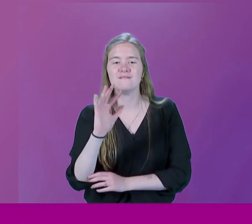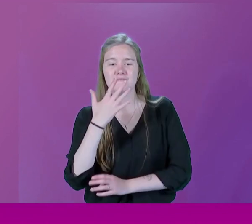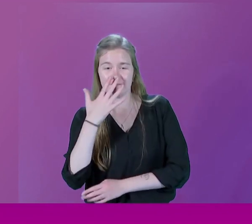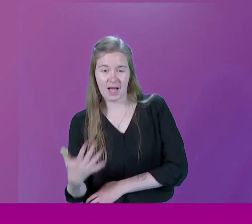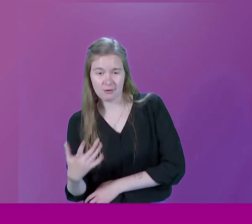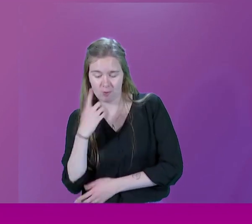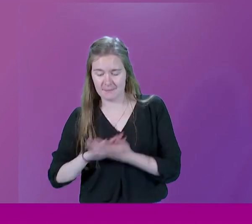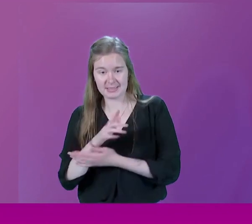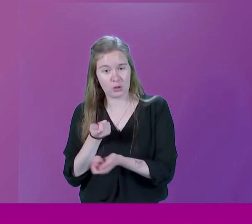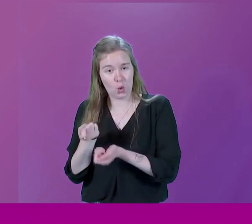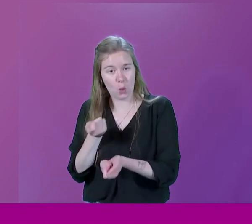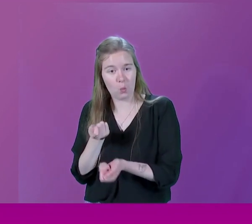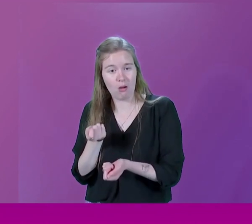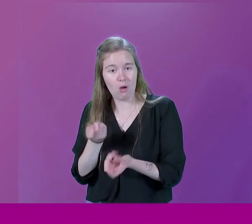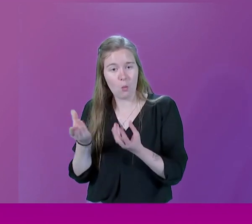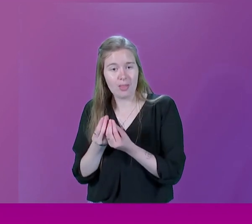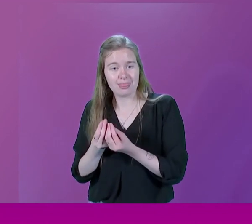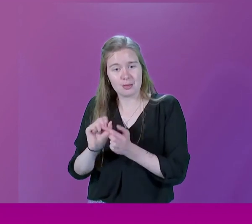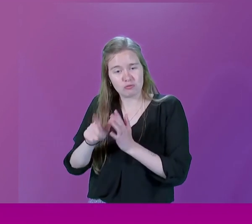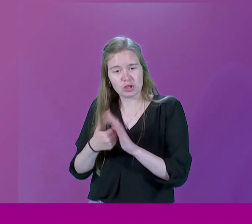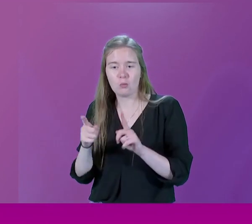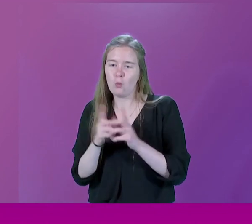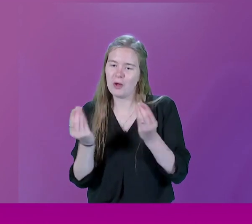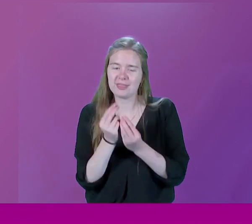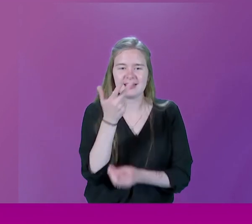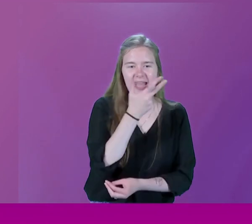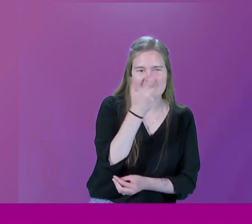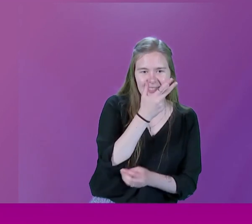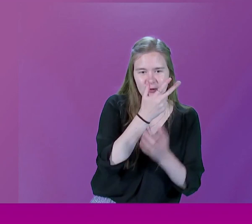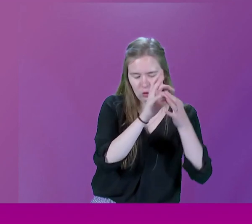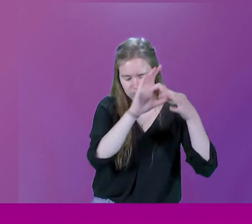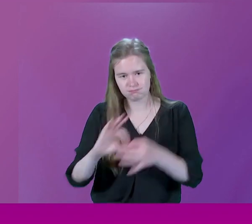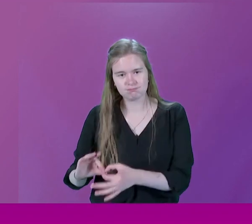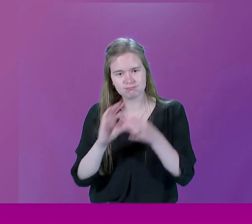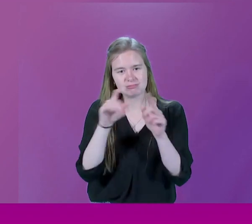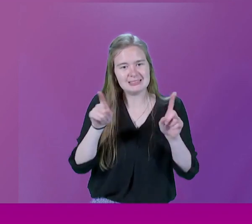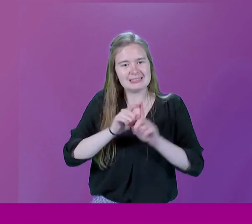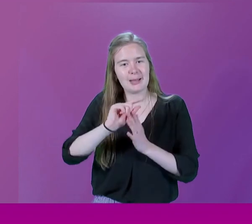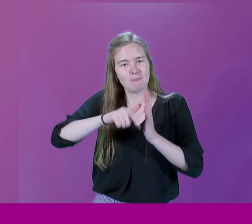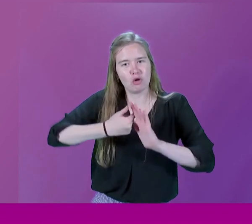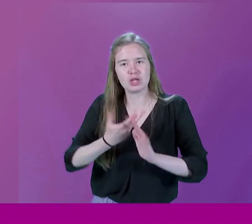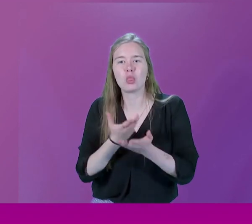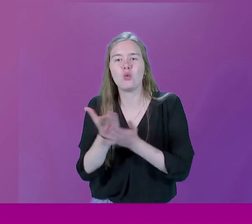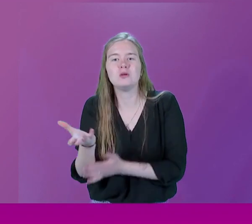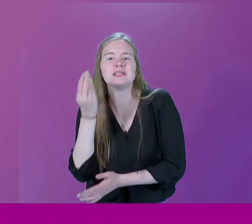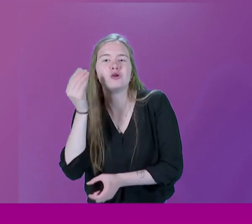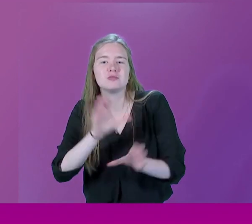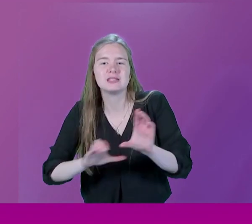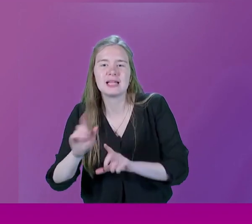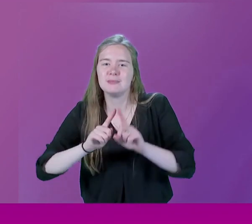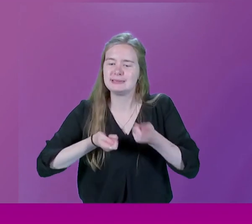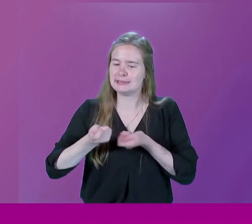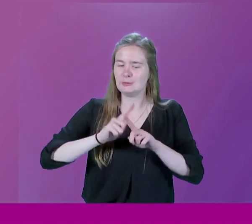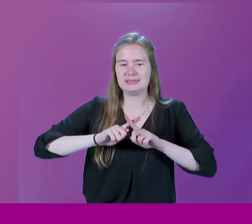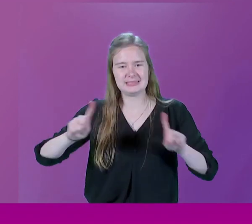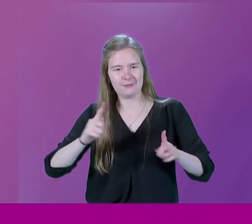can deal with this project along with an 18-year-old. So they're talking about the same project through Sounds of Science, but dealing with all different